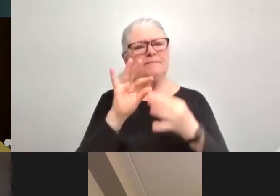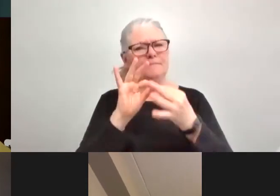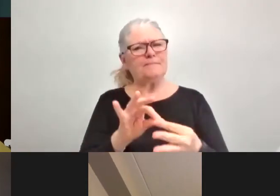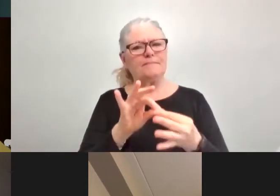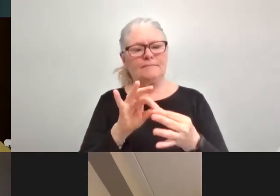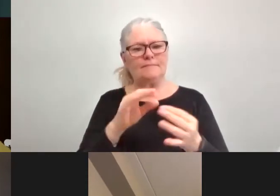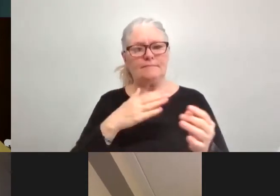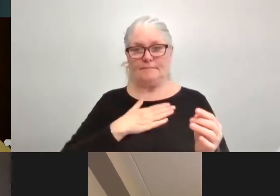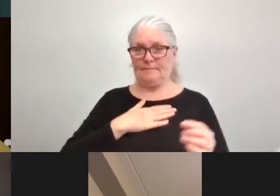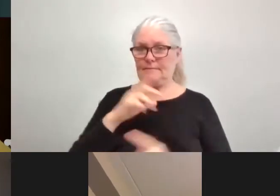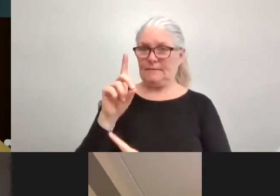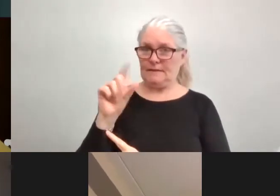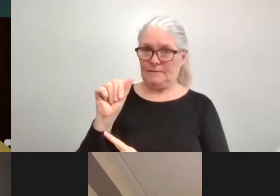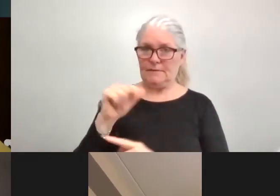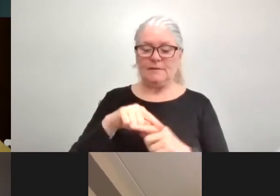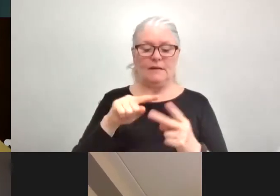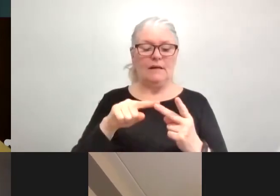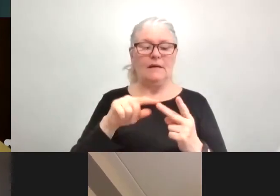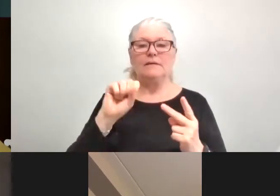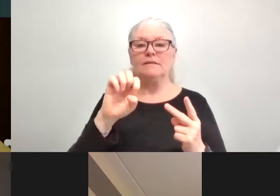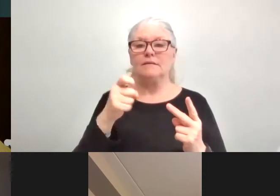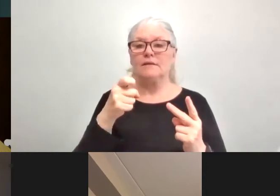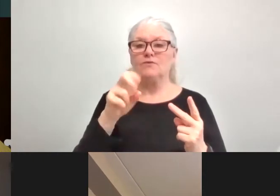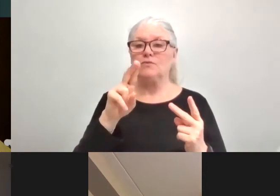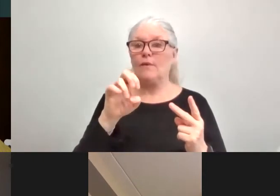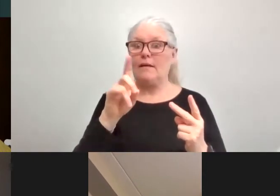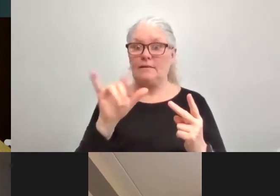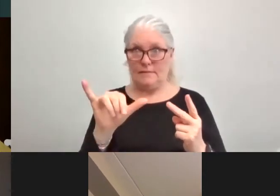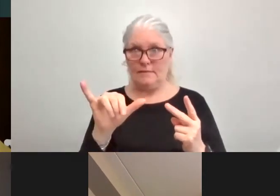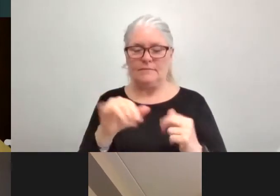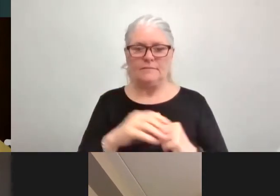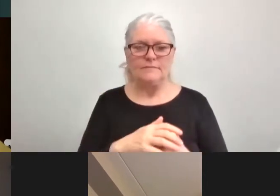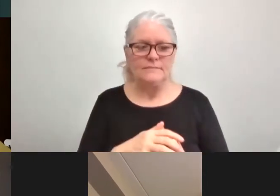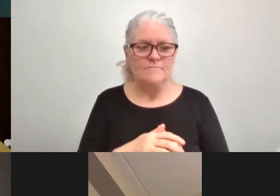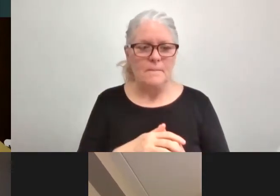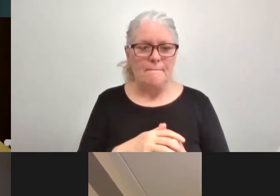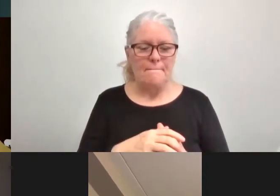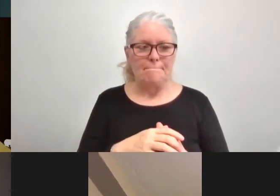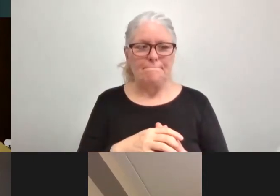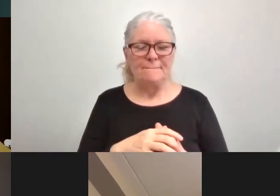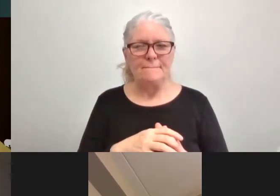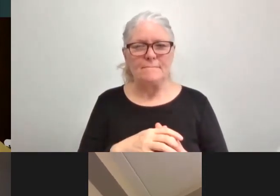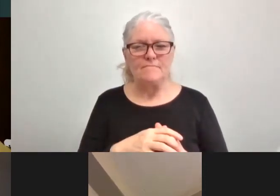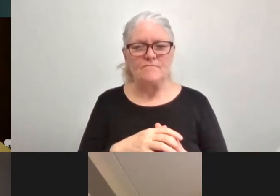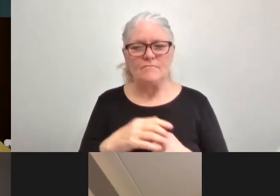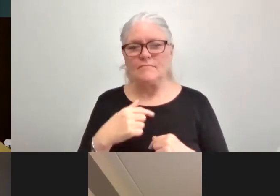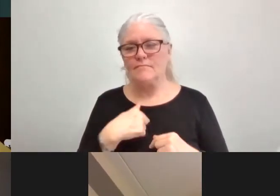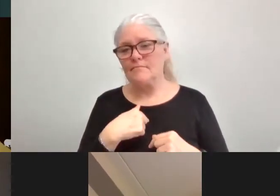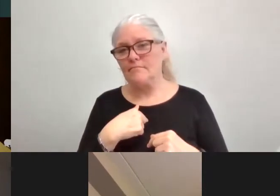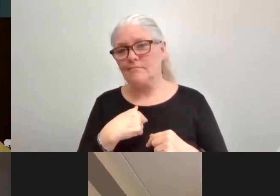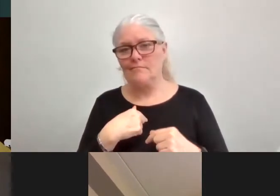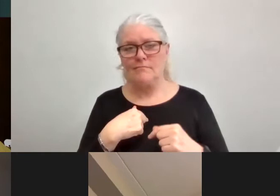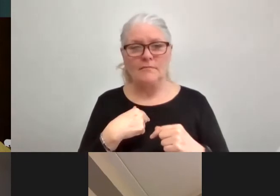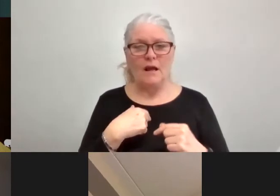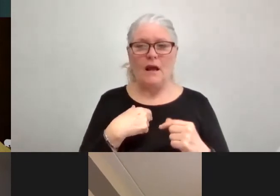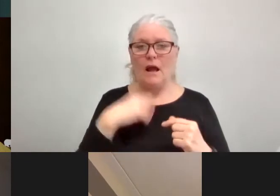to my disability and my sexuality. So a lot of people like I don't go around saying I'm gay